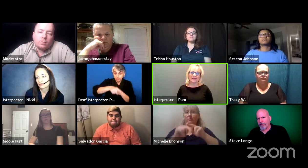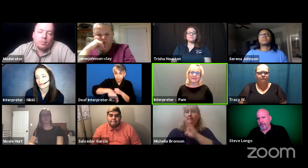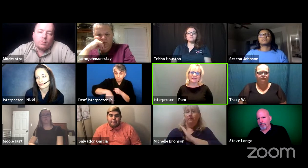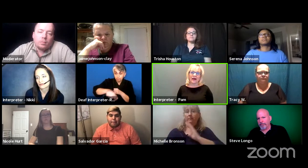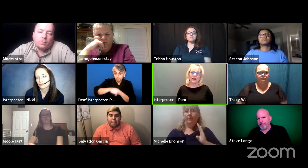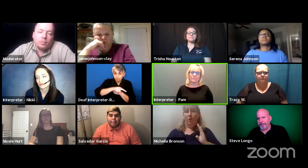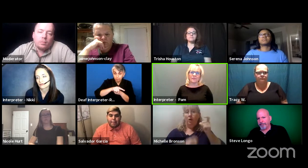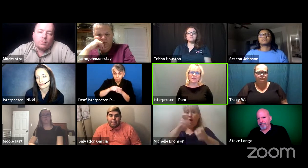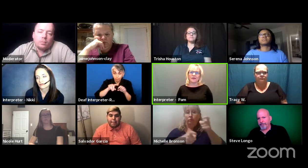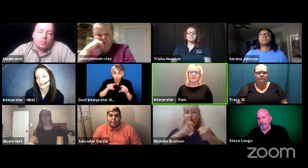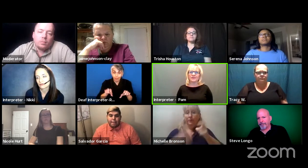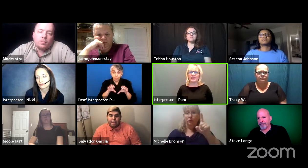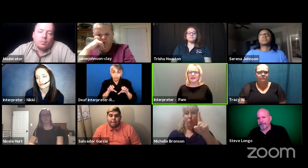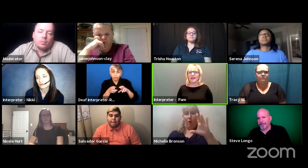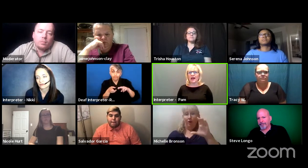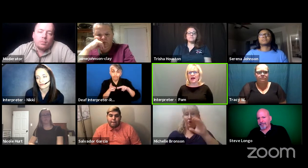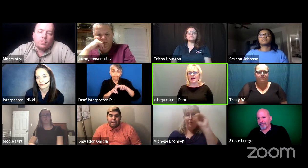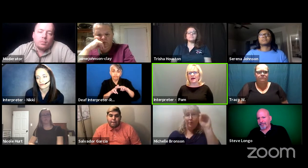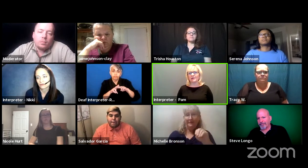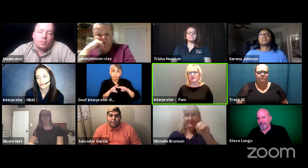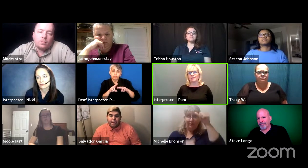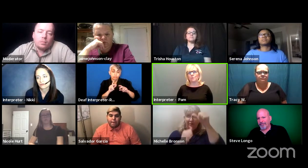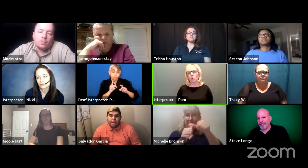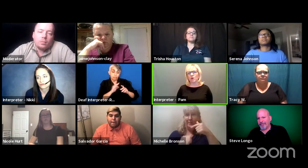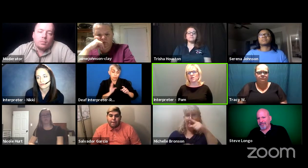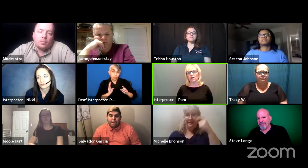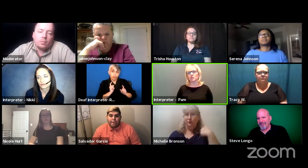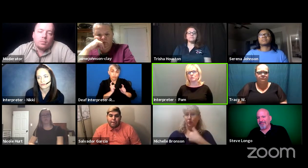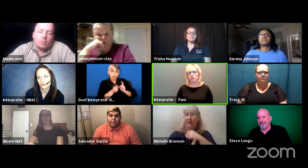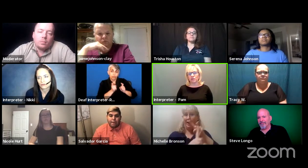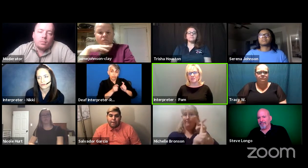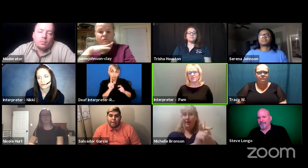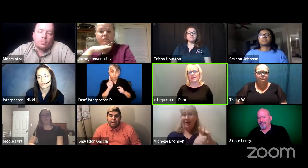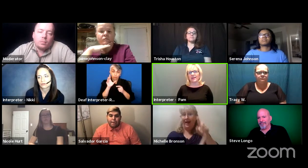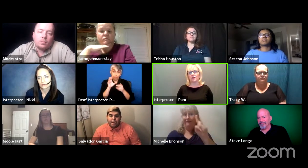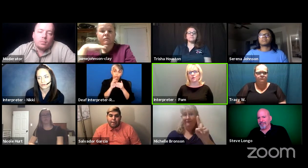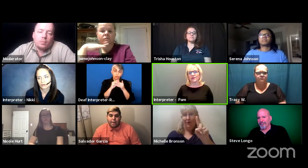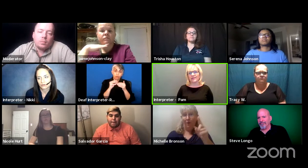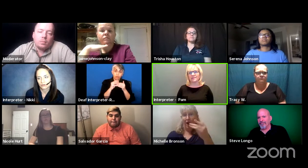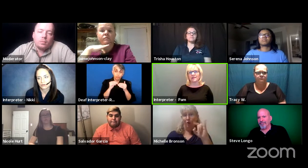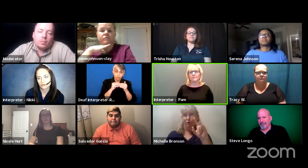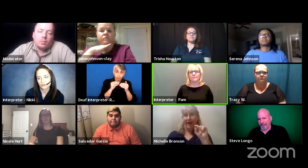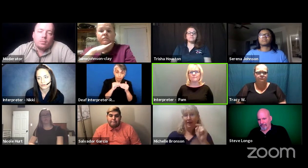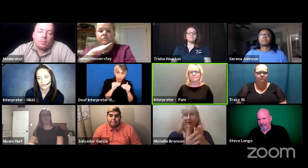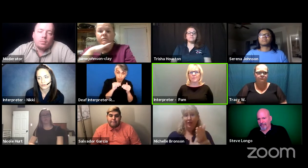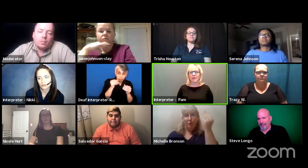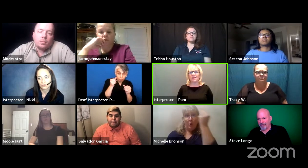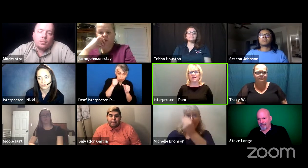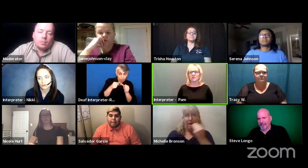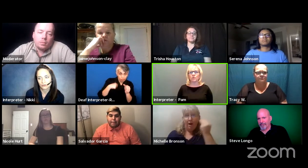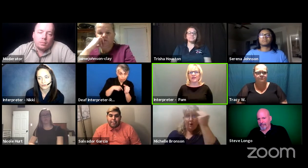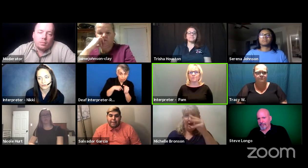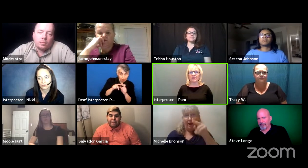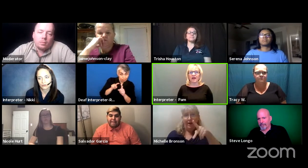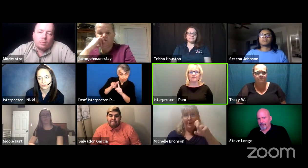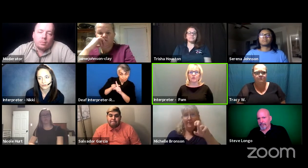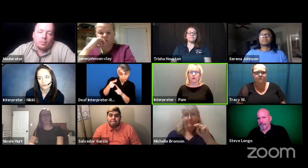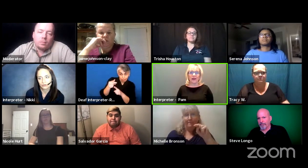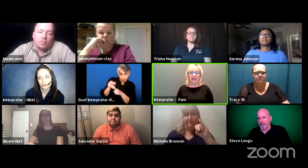that the board contributions being increased because we had applied for the grant